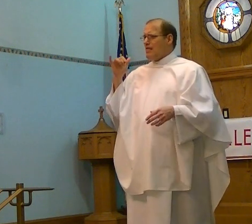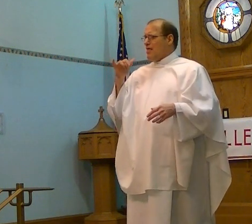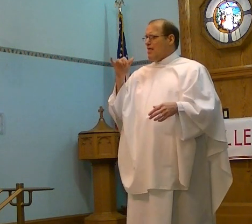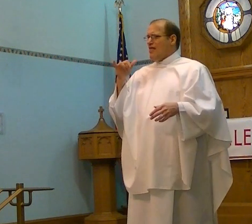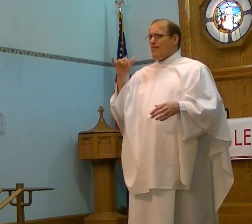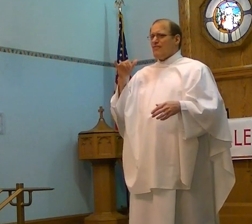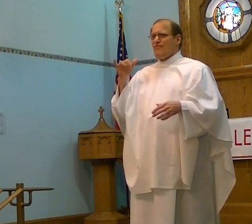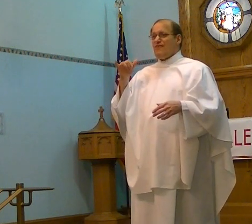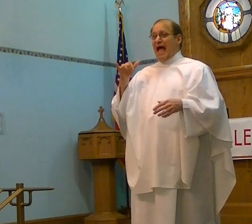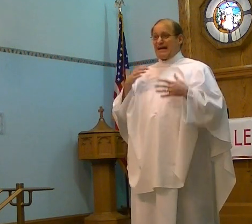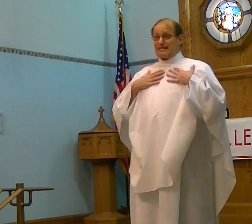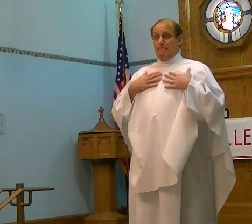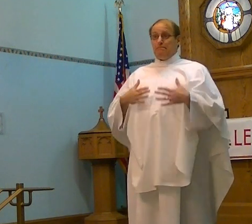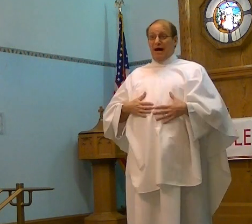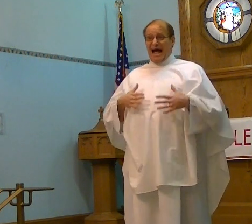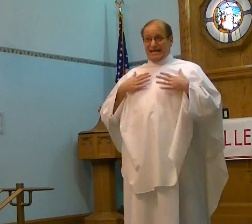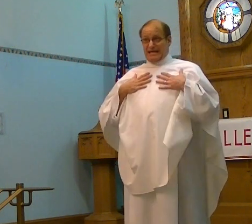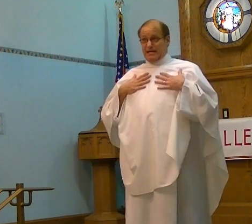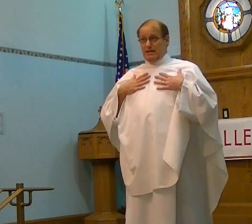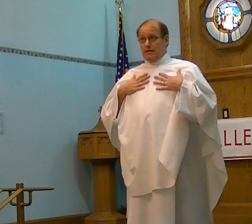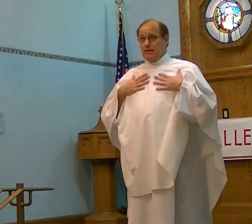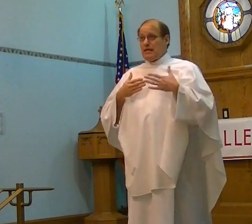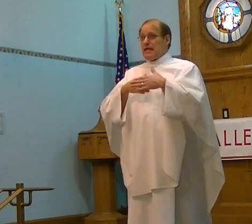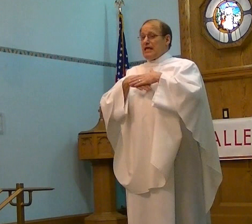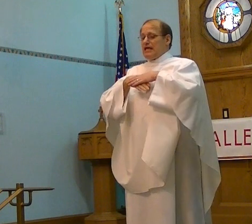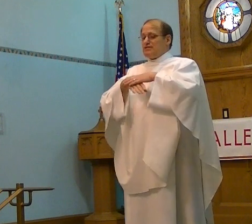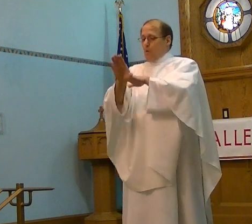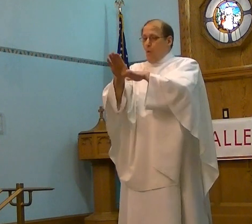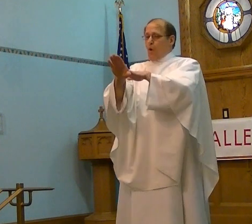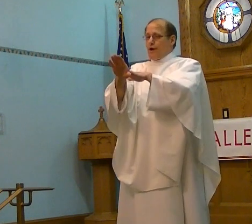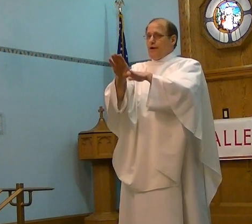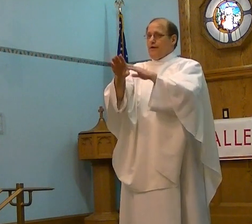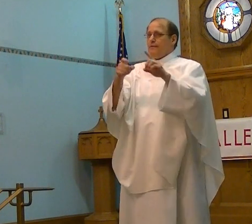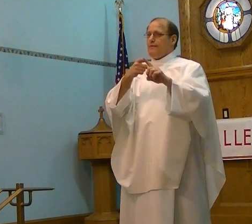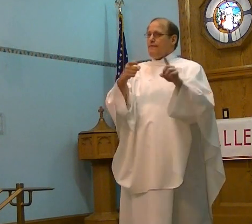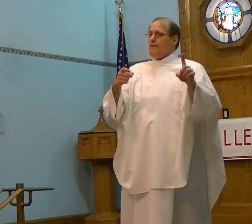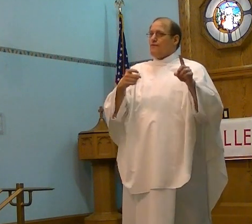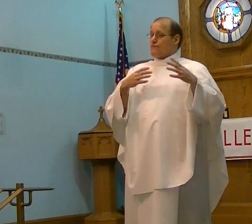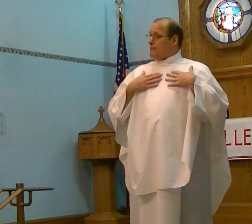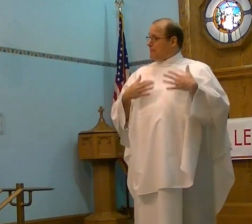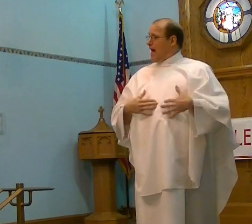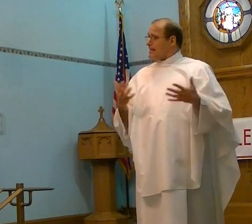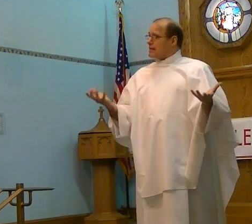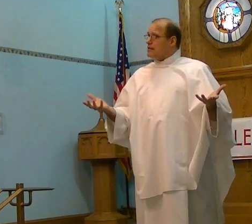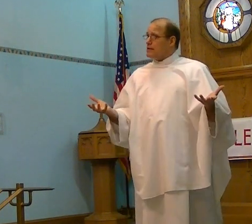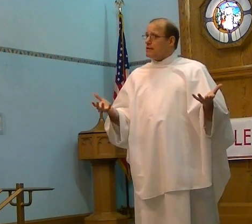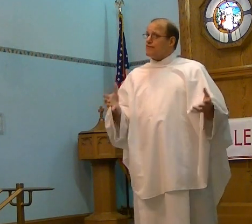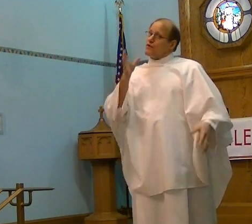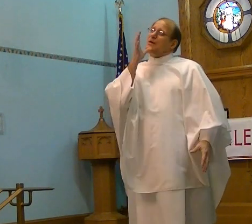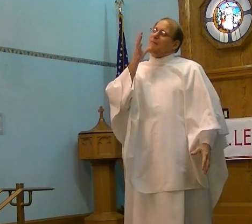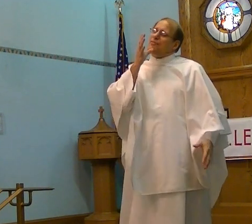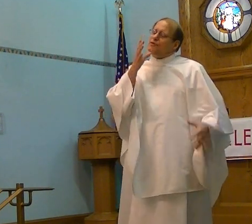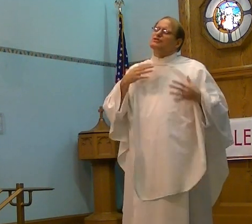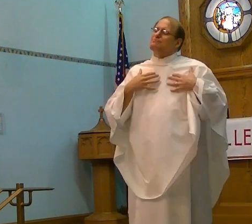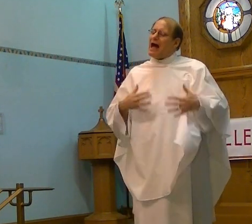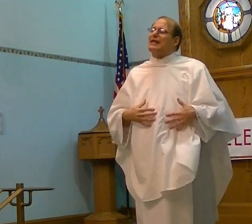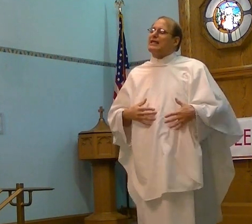That body is born from a mother's body